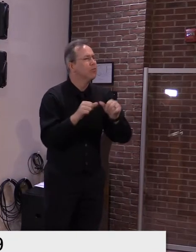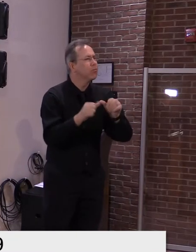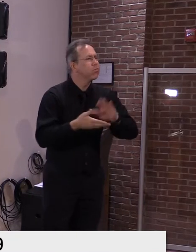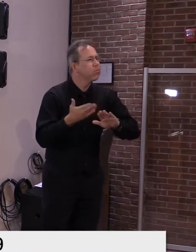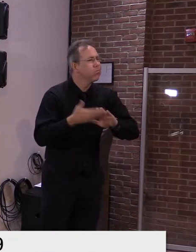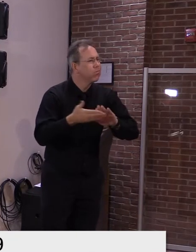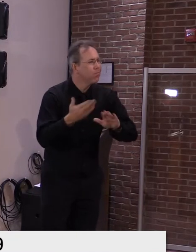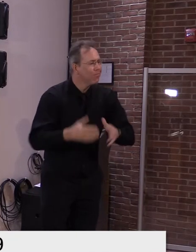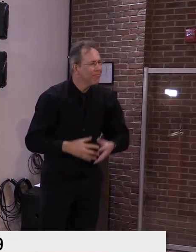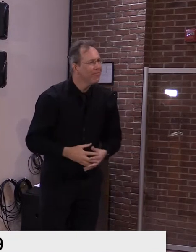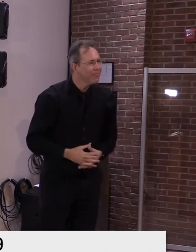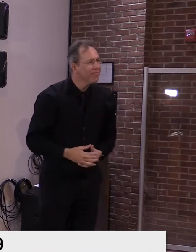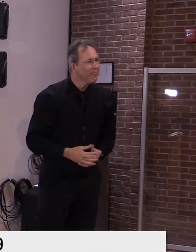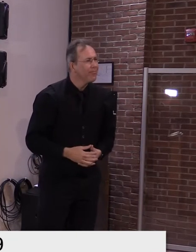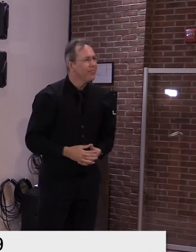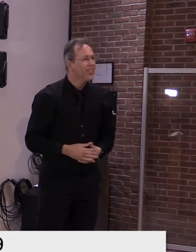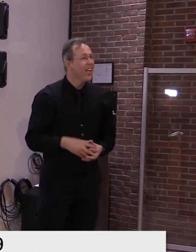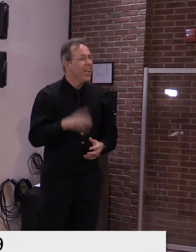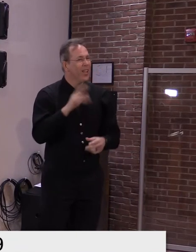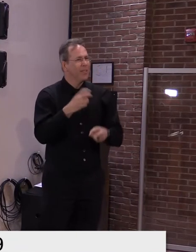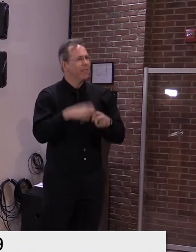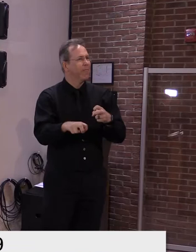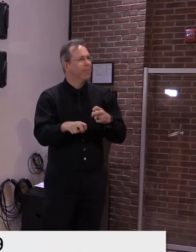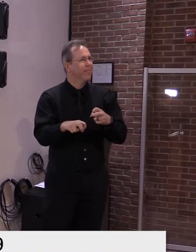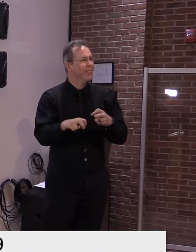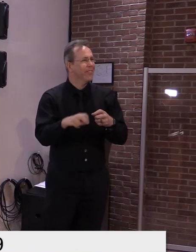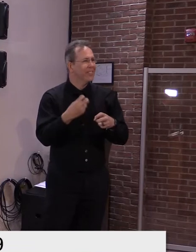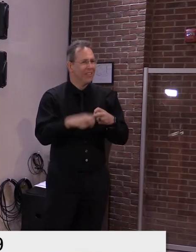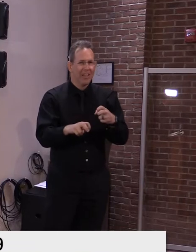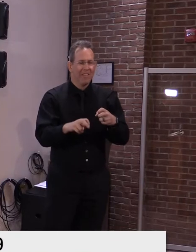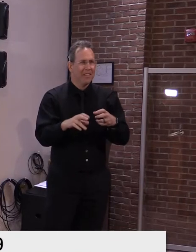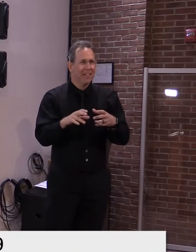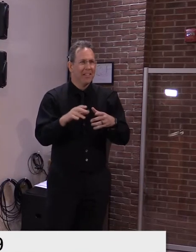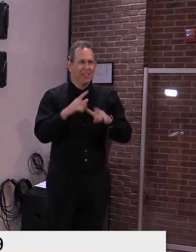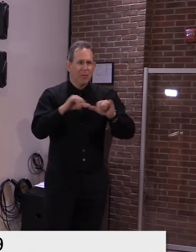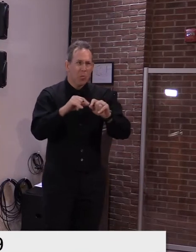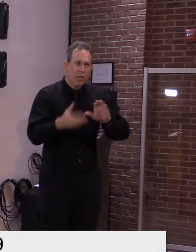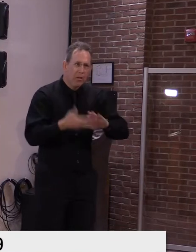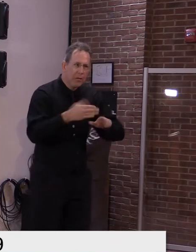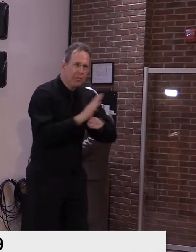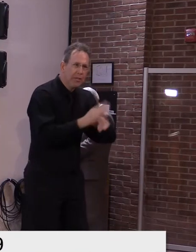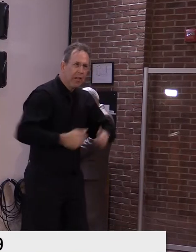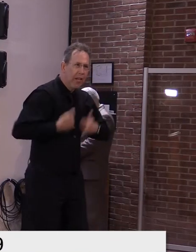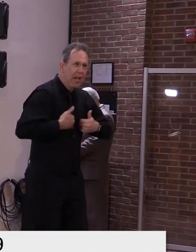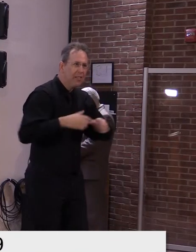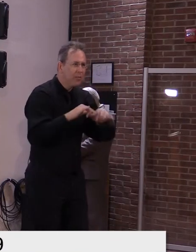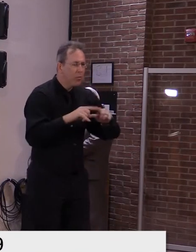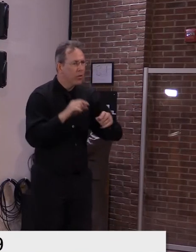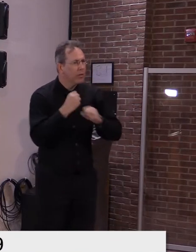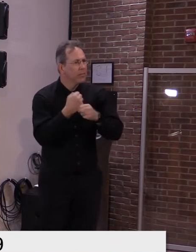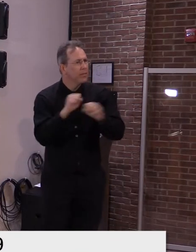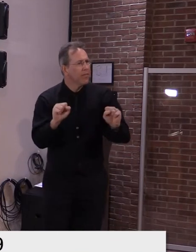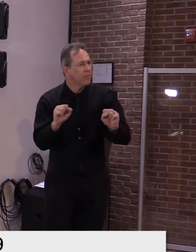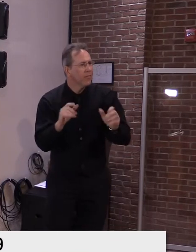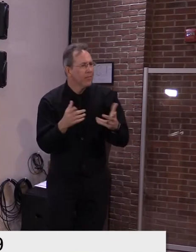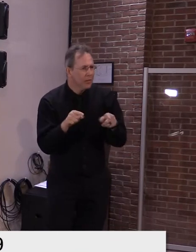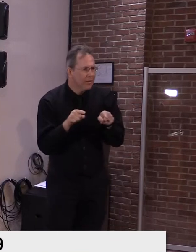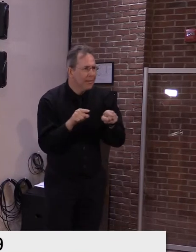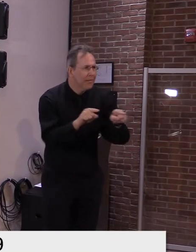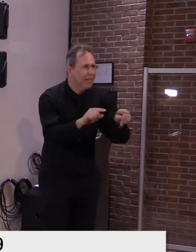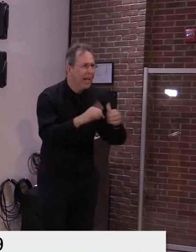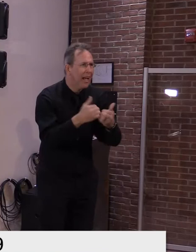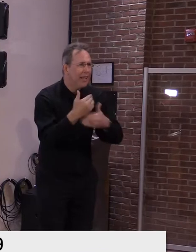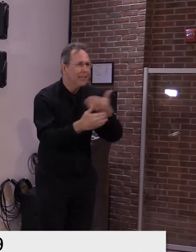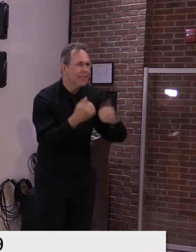has to stay dialed in for a little bit longer, and it's hard work, but we're gonna get through this, and I would say